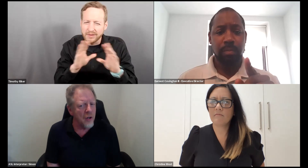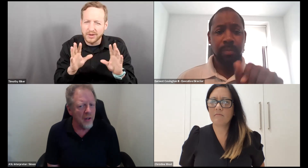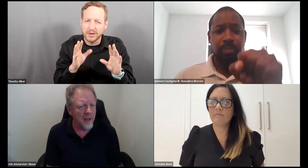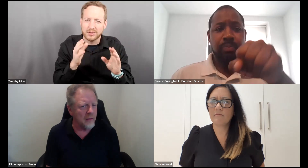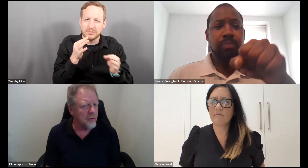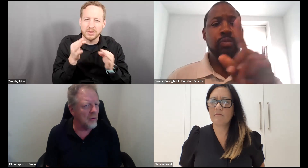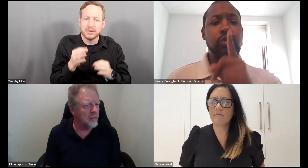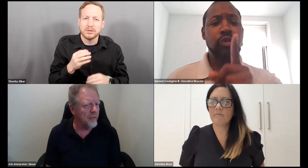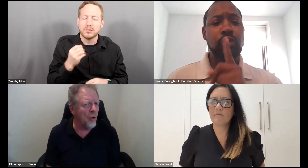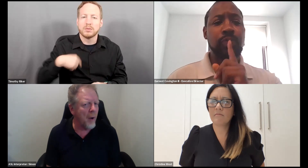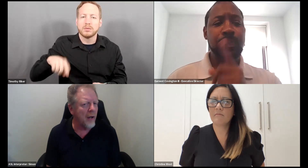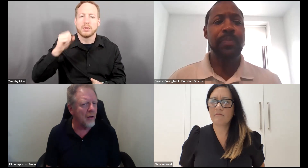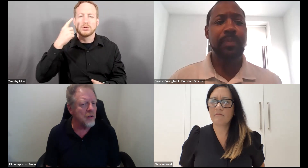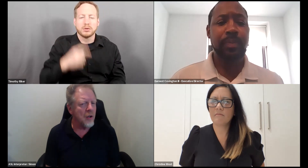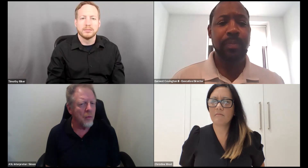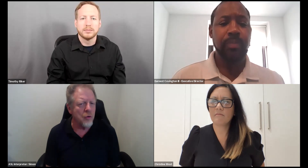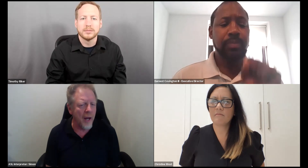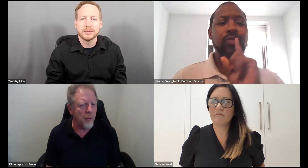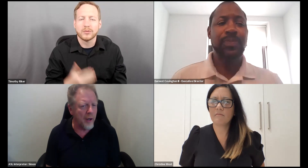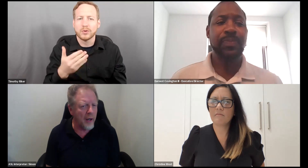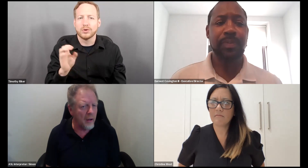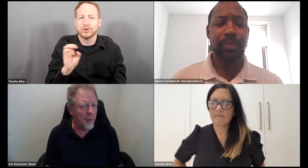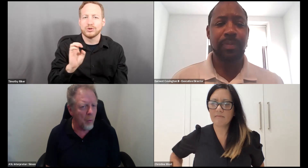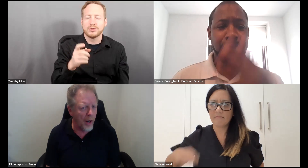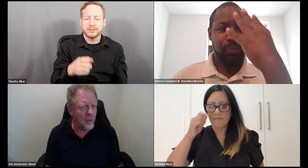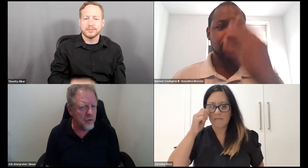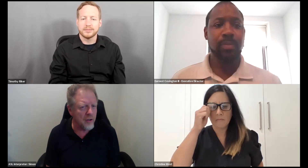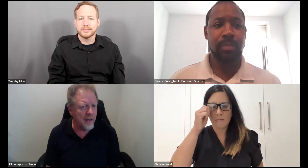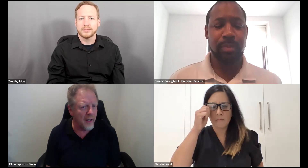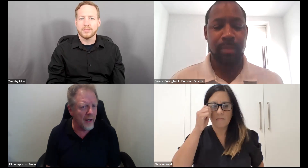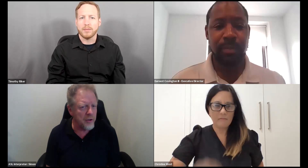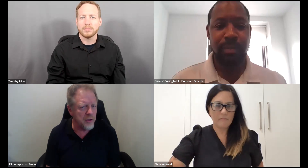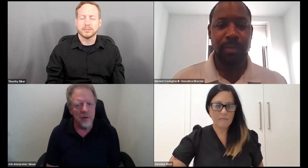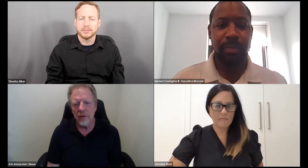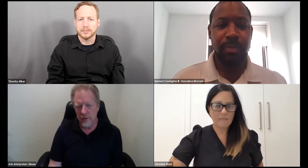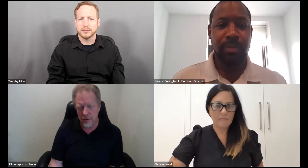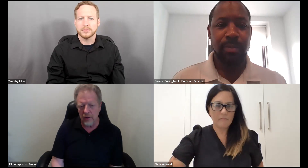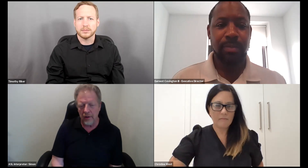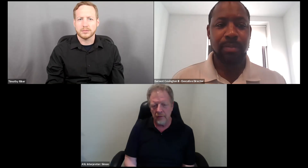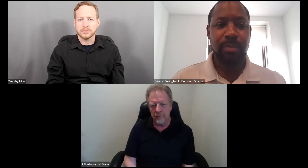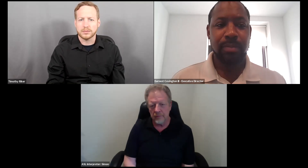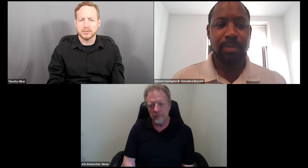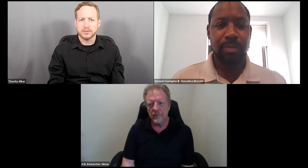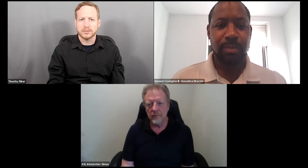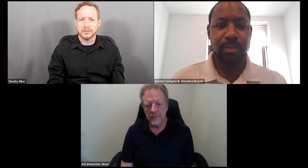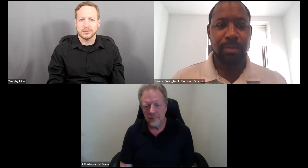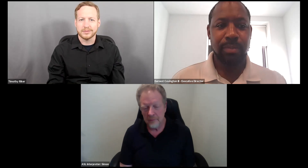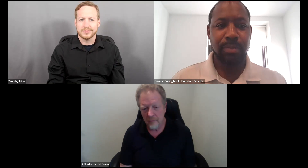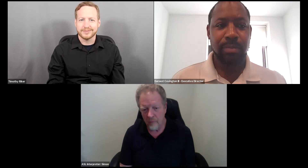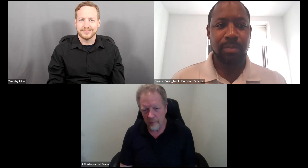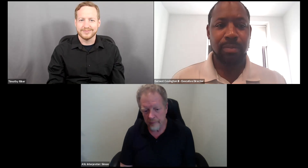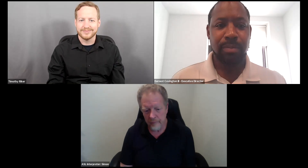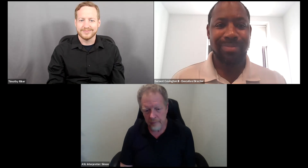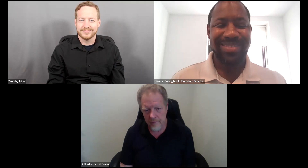be inserted in there? So if you don't mind, Ernest, would you elaborate on that a little bit? Why you inserted that in the language? Certainly.